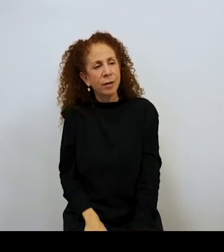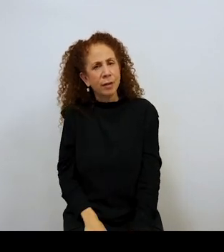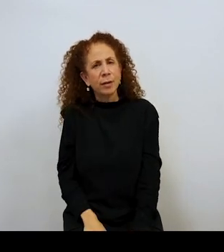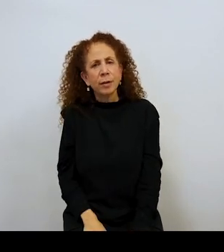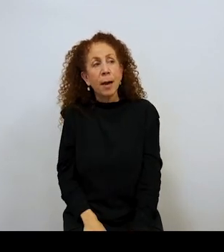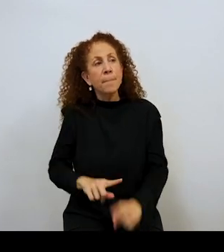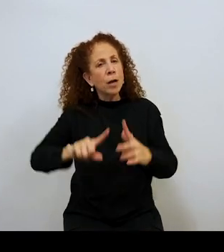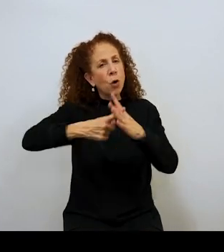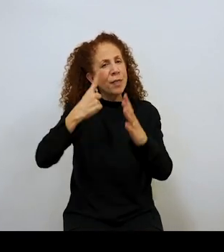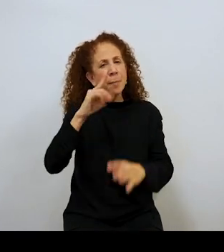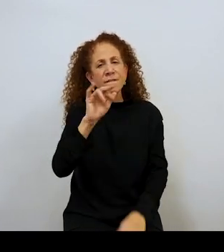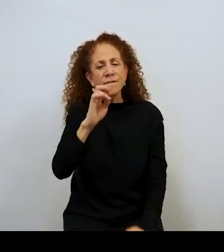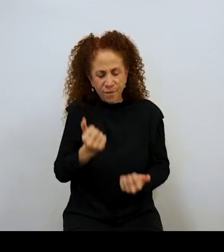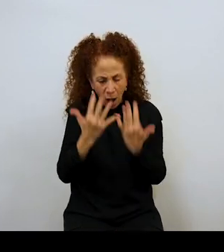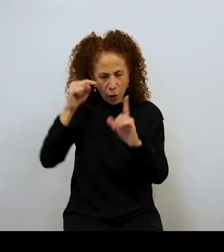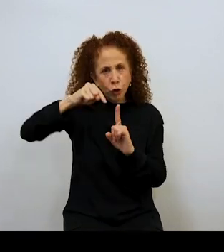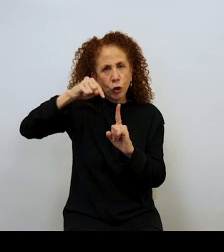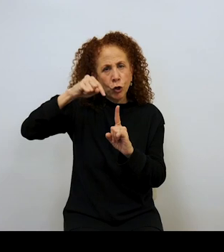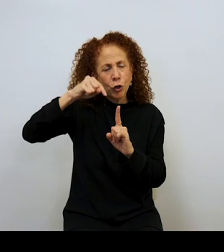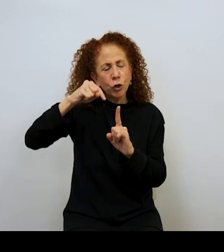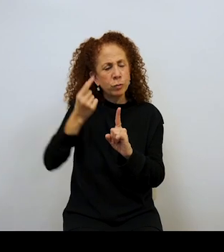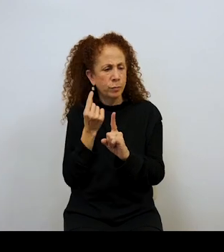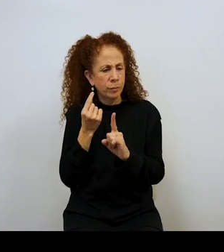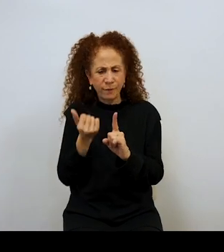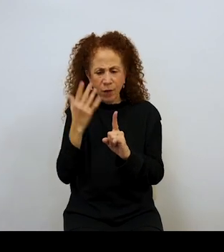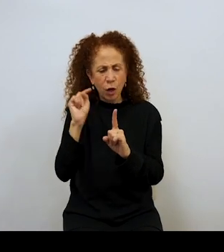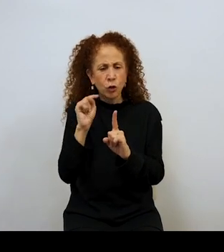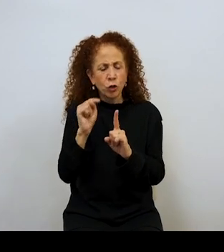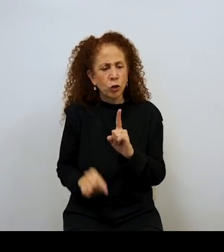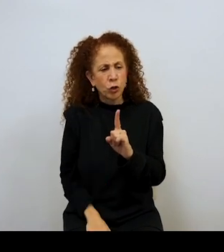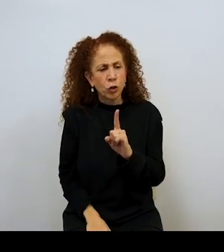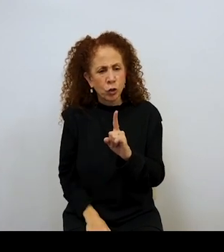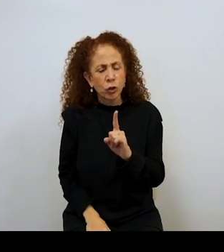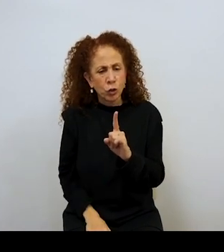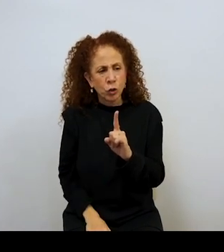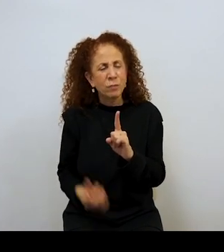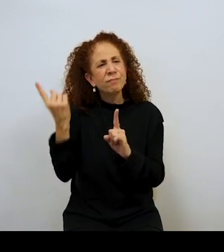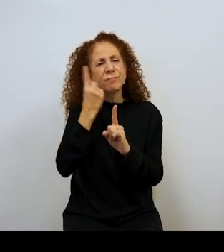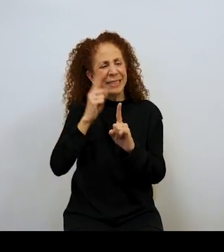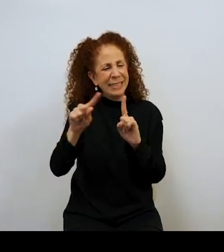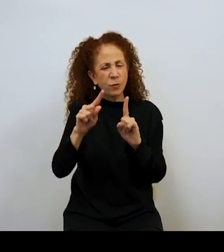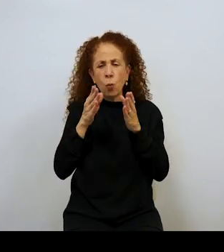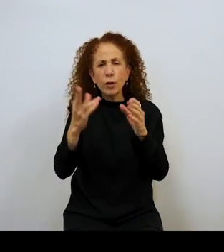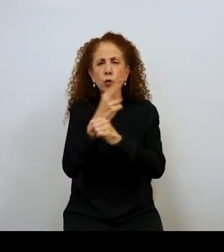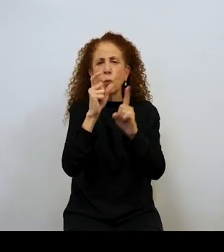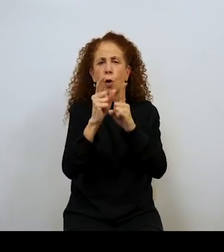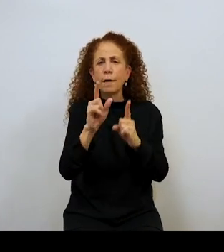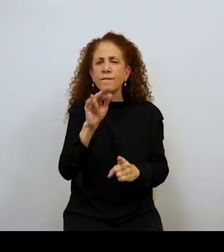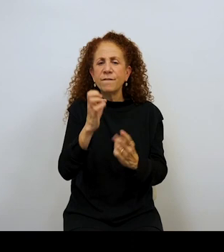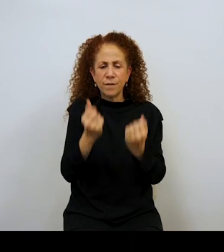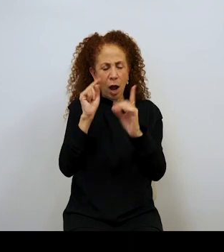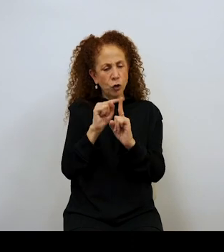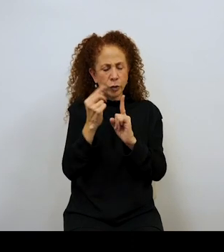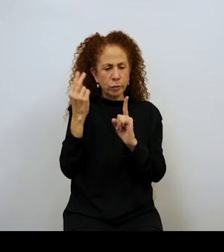It did get me thinking about fire. And you know, I was sort of sitting and thinking about what are different things you can do with fire.